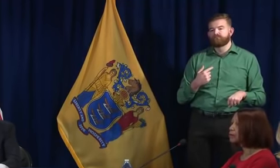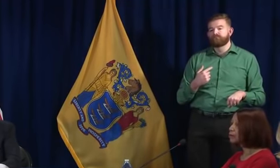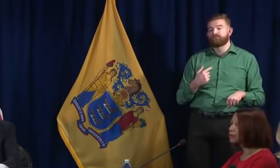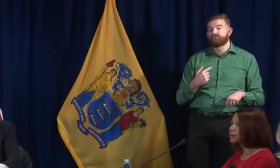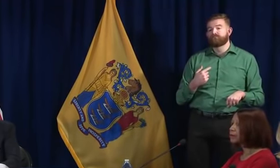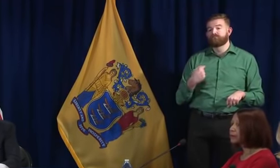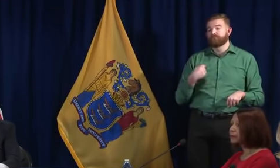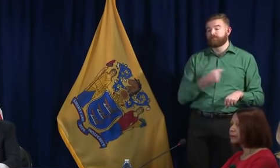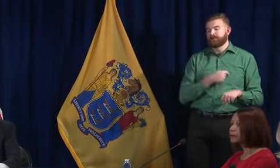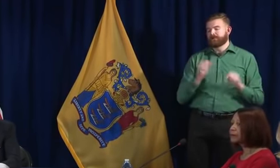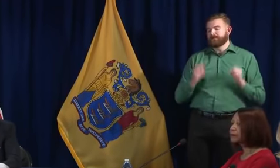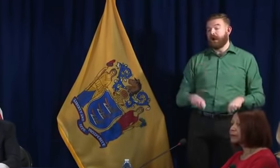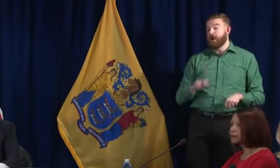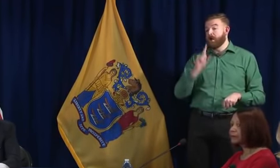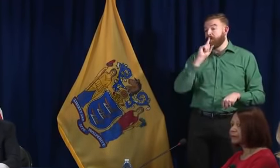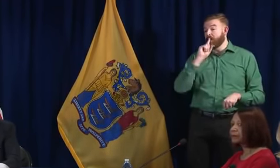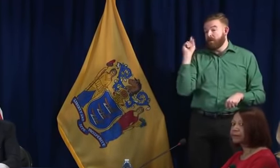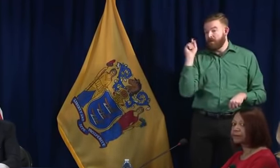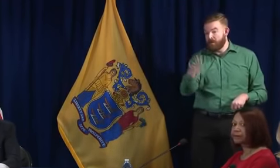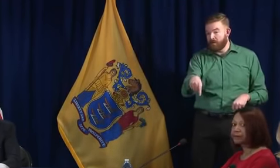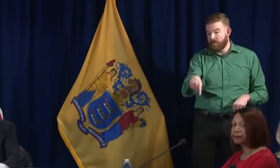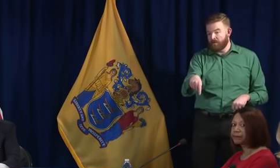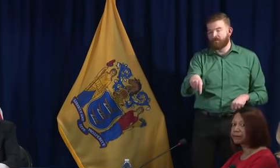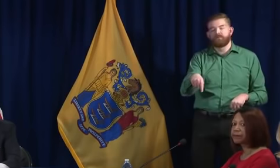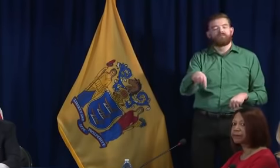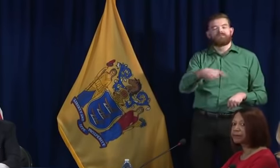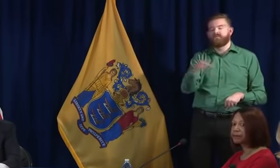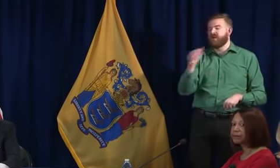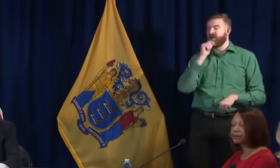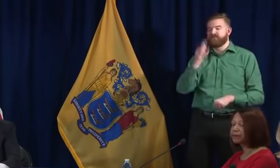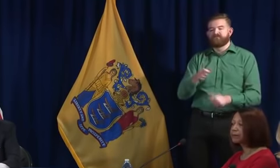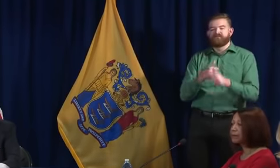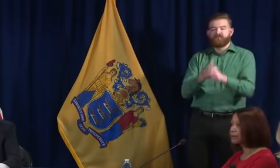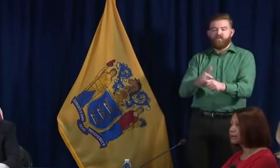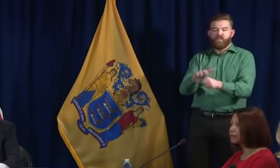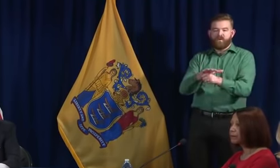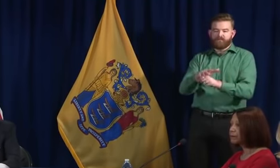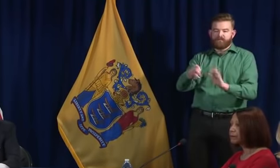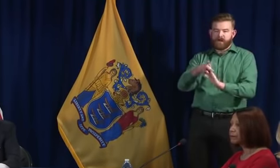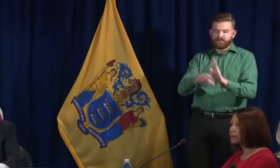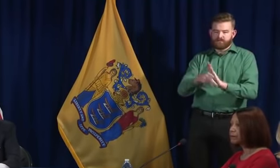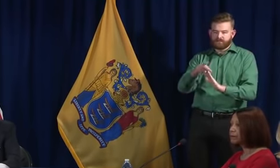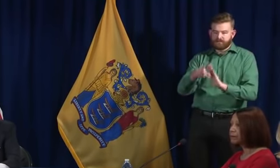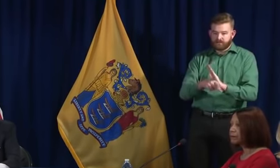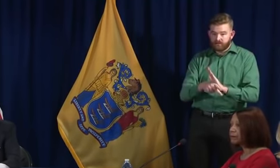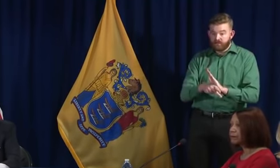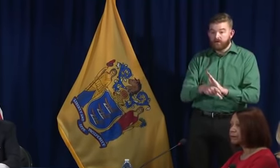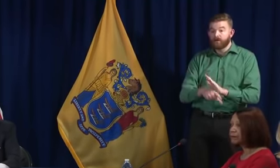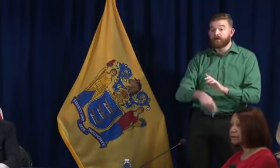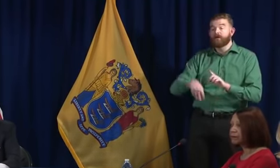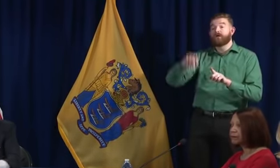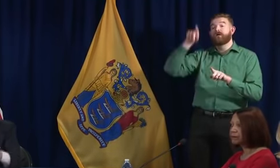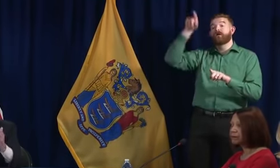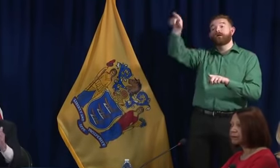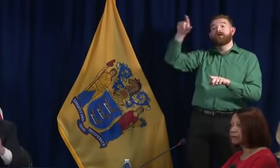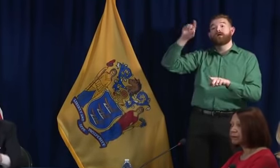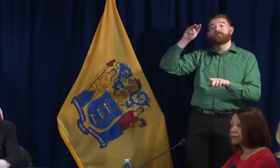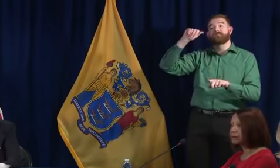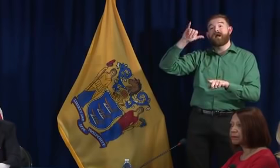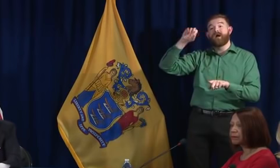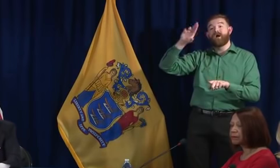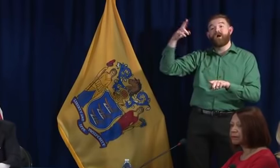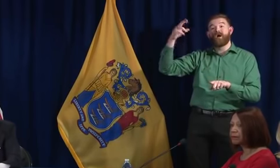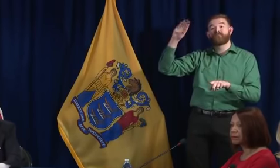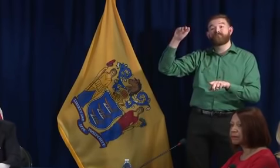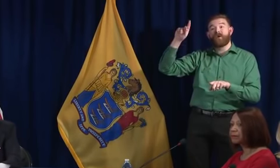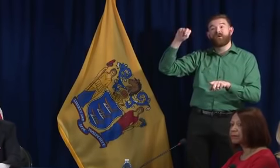last night. That is a recommendation from him in Hoboken. So that's not a hard and fast executive order, and it's hard to argue